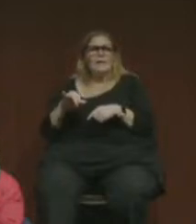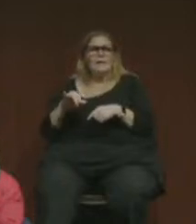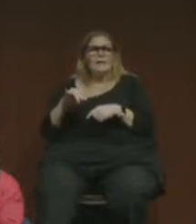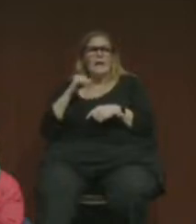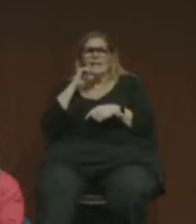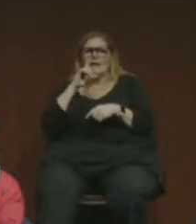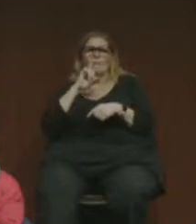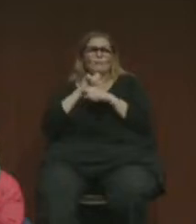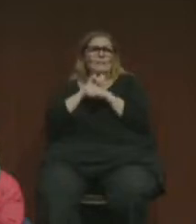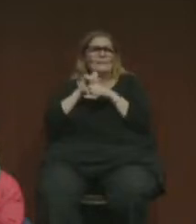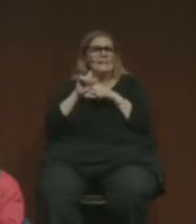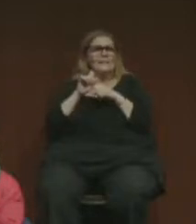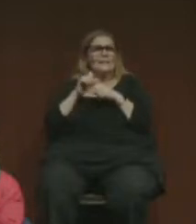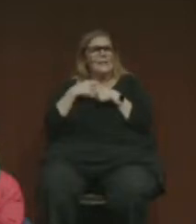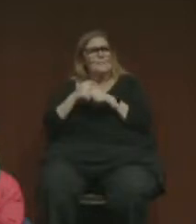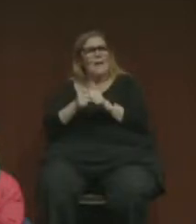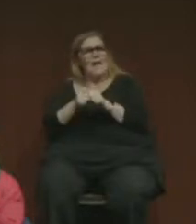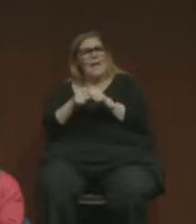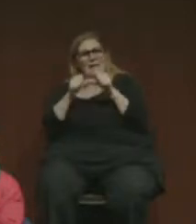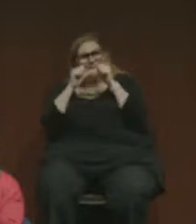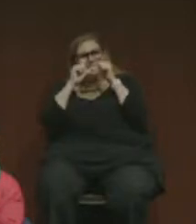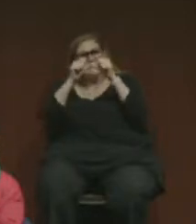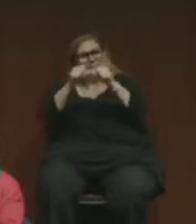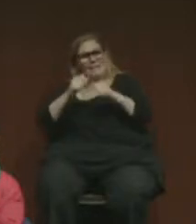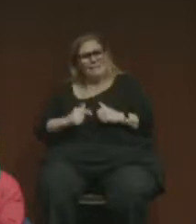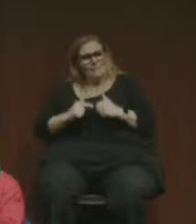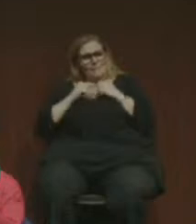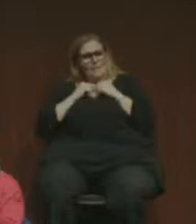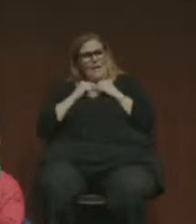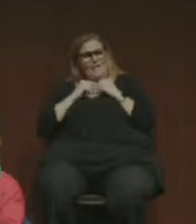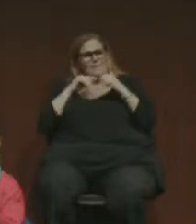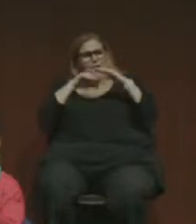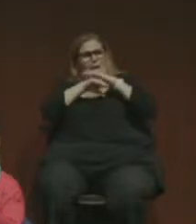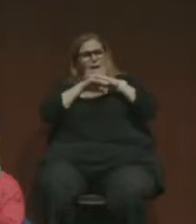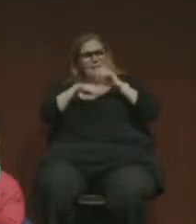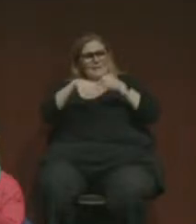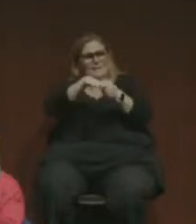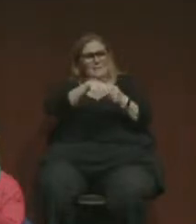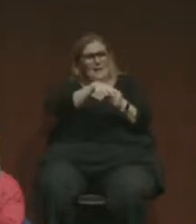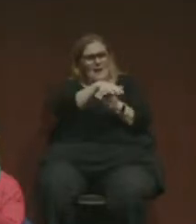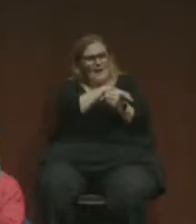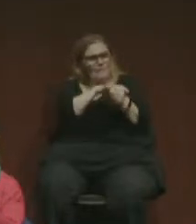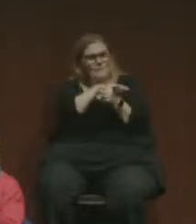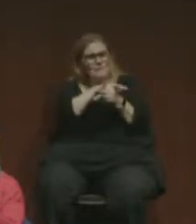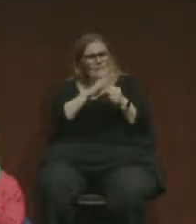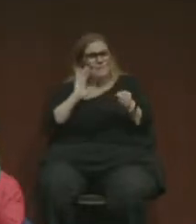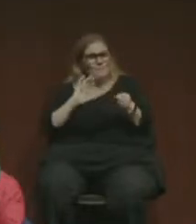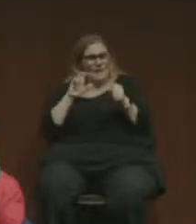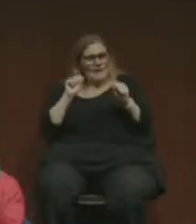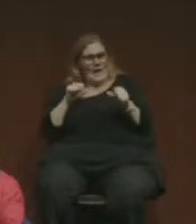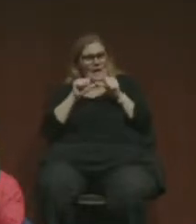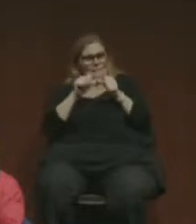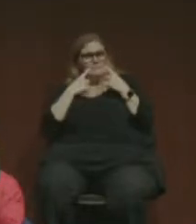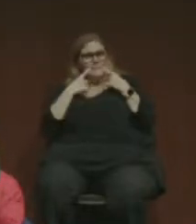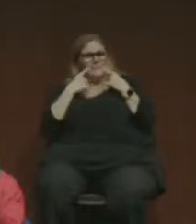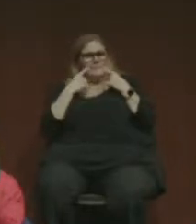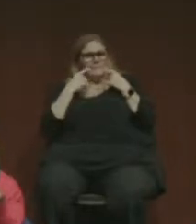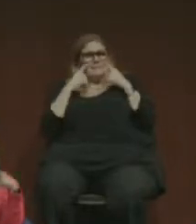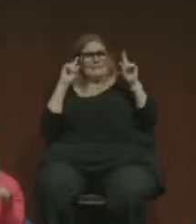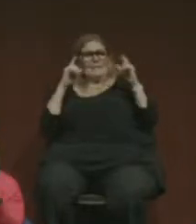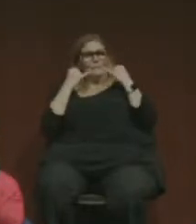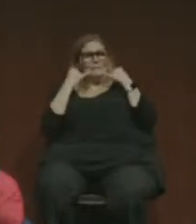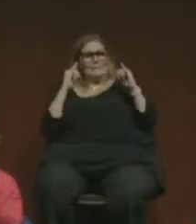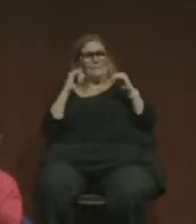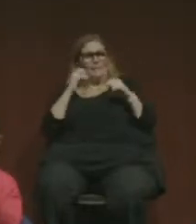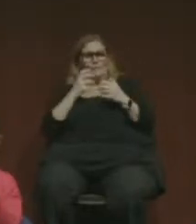in essence, create sustainable lives, access in territories that allow you to do that, right? So so